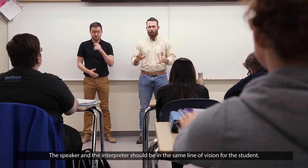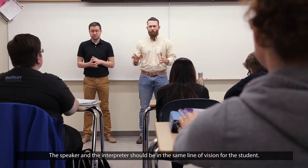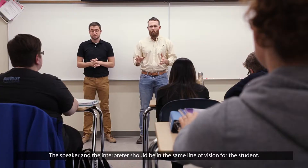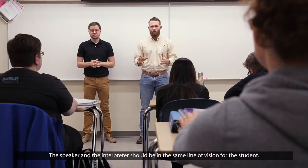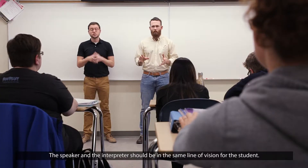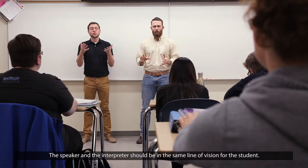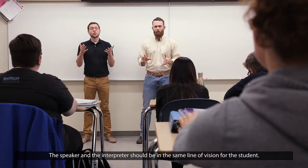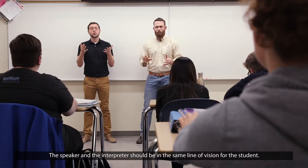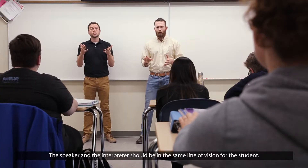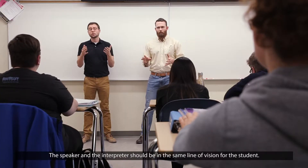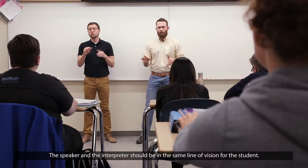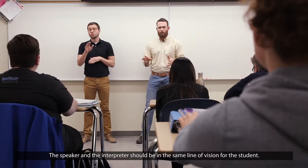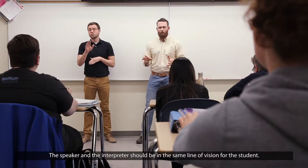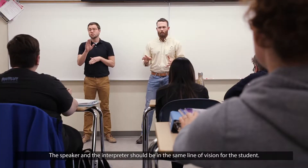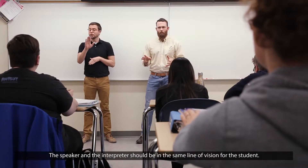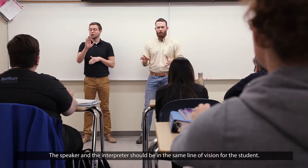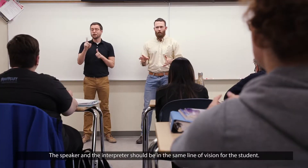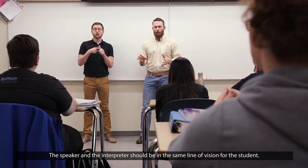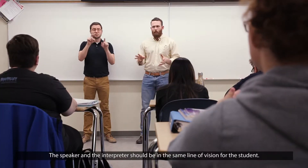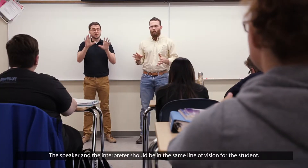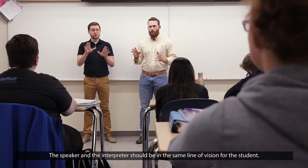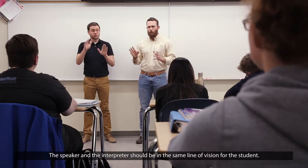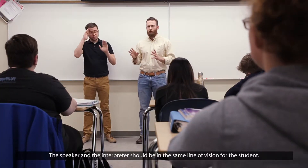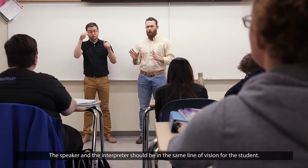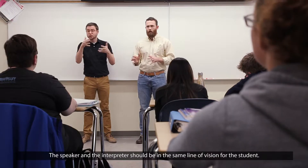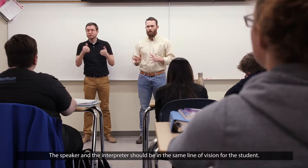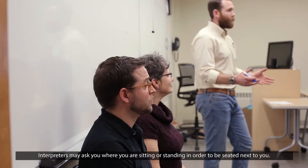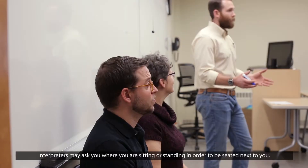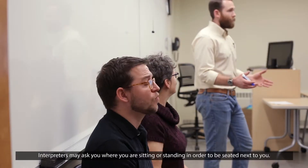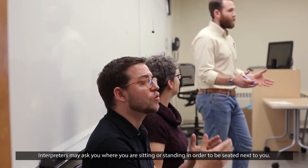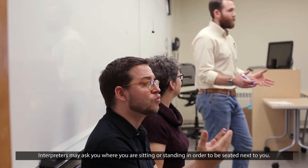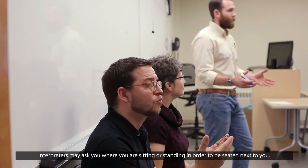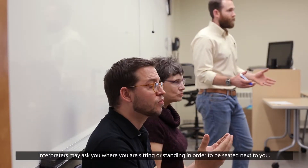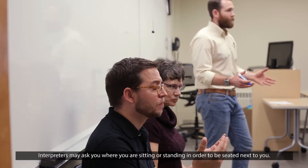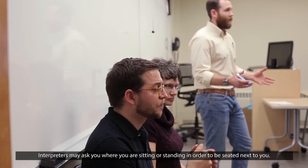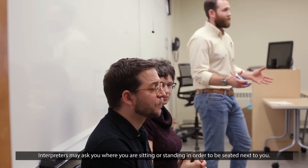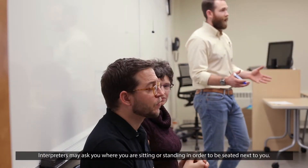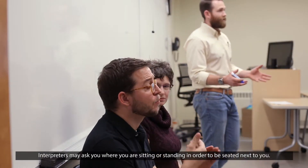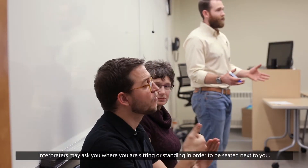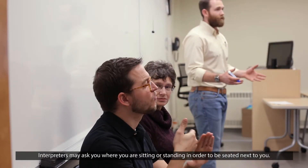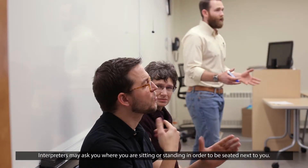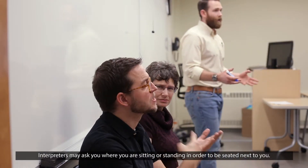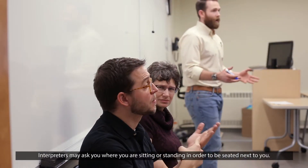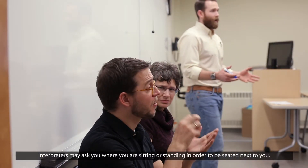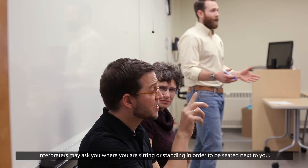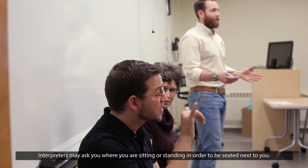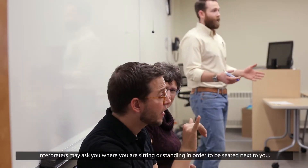The speaker and the interpreter should be in the same line of vision for the student. Interpreters may ask you where you are sitting or standing in order to be seated next